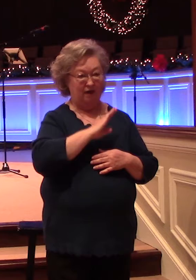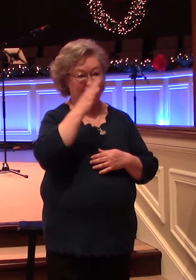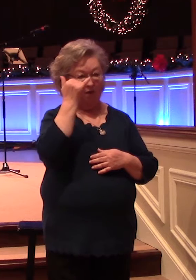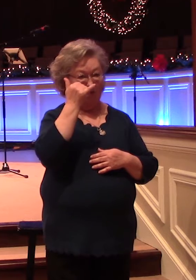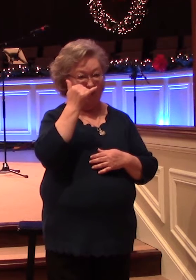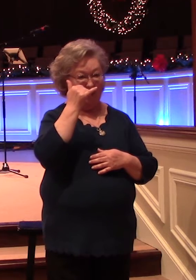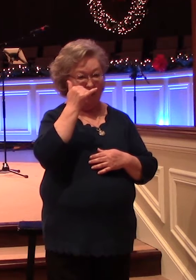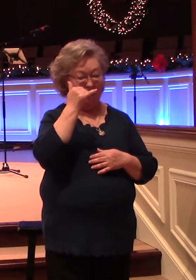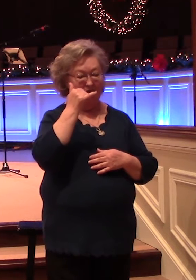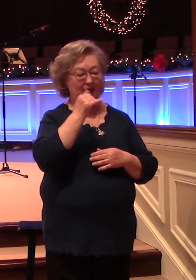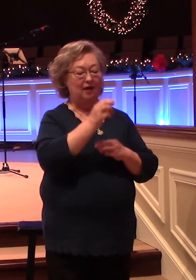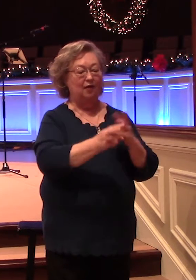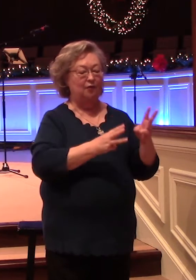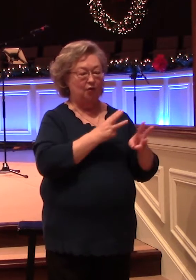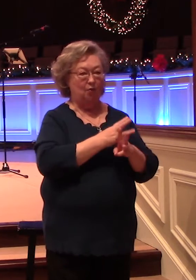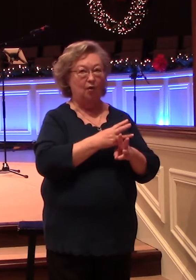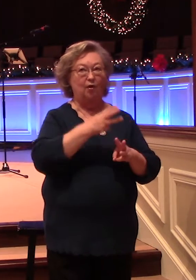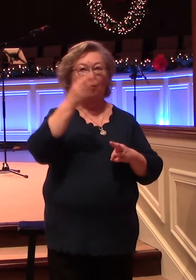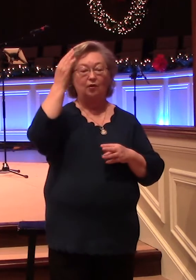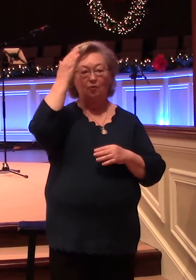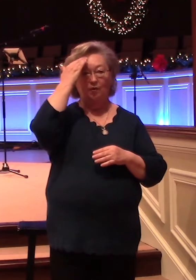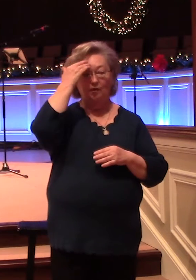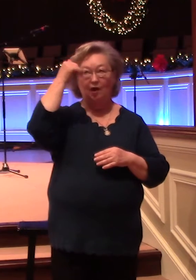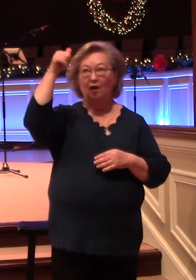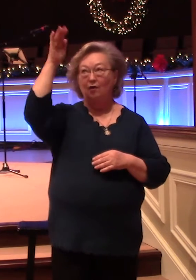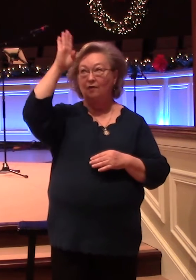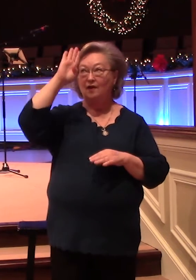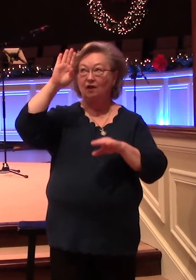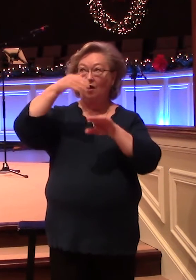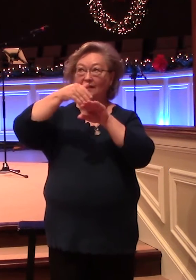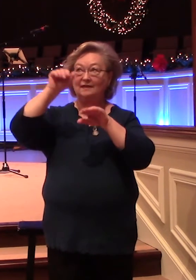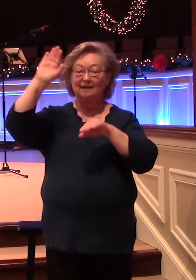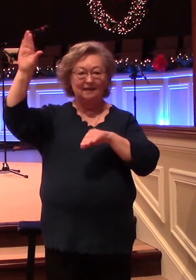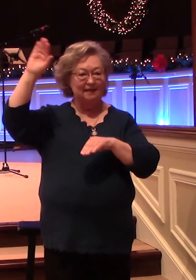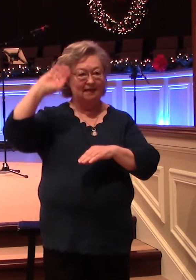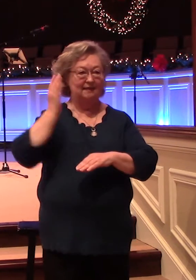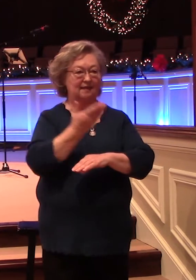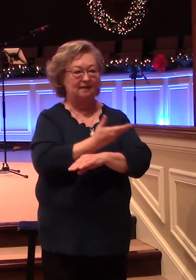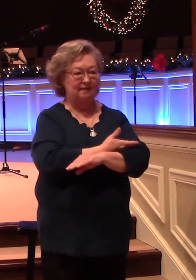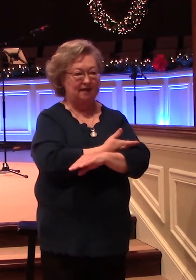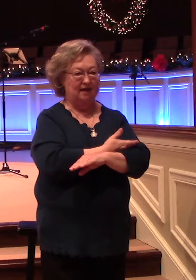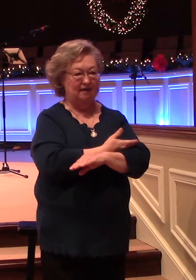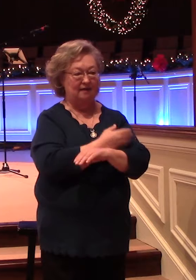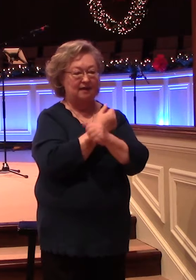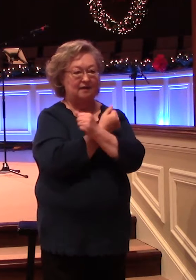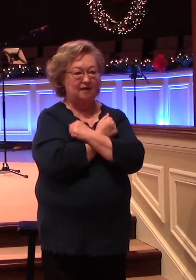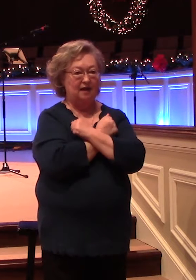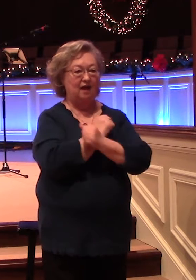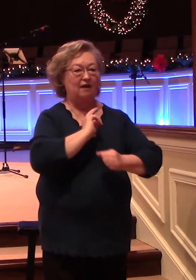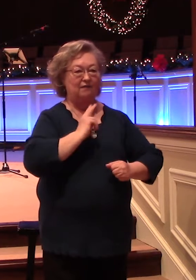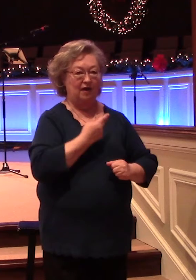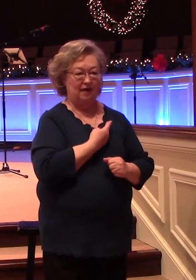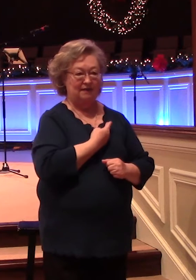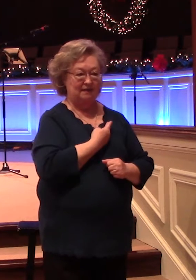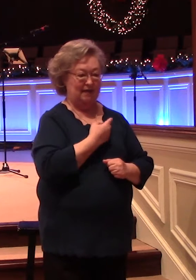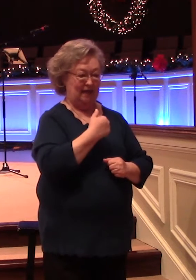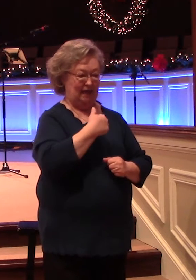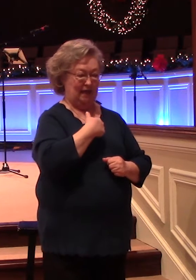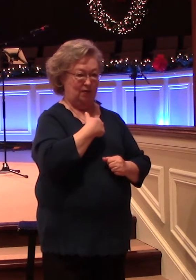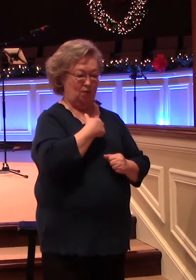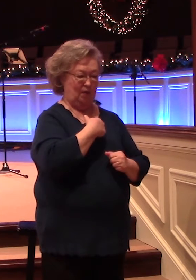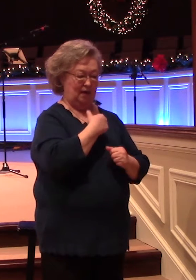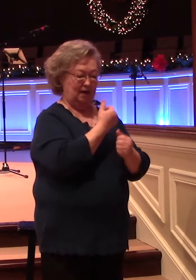you love the people in this room. And that's why we give, because it's a